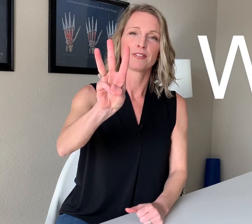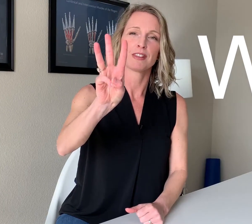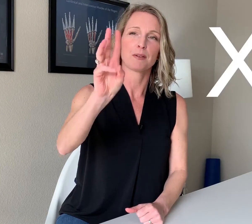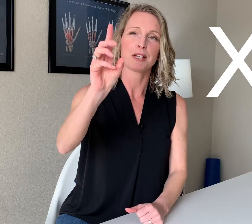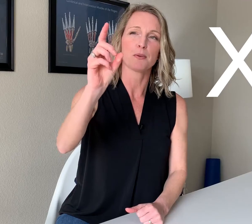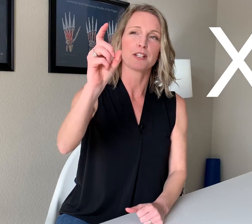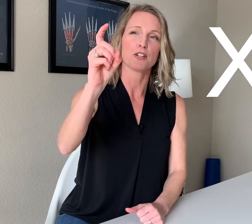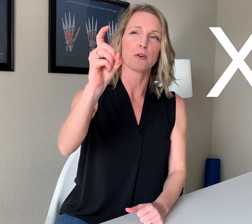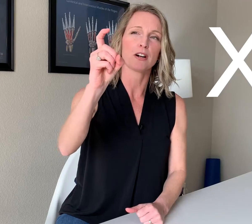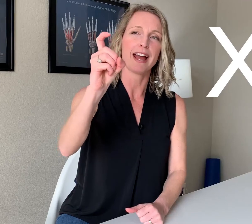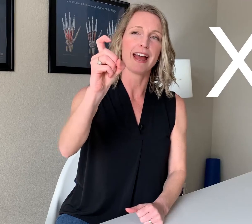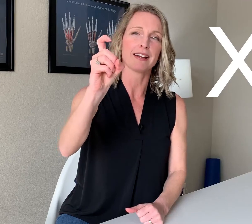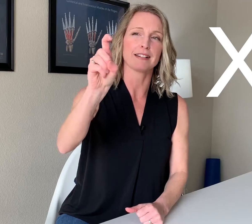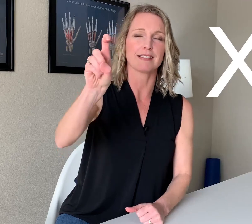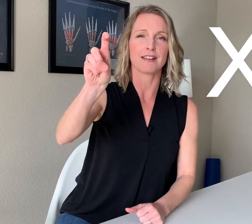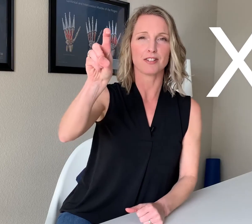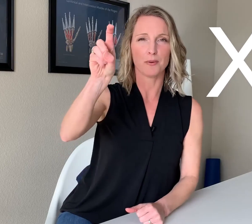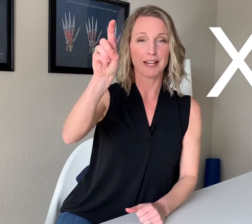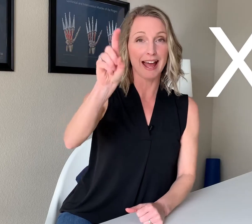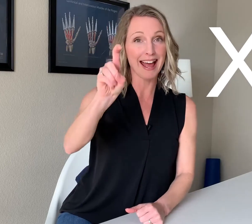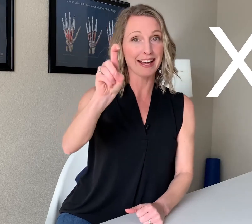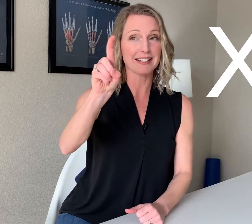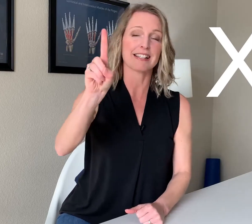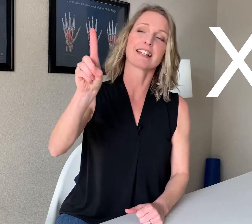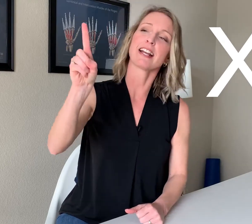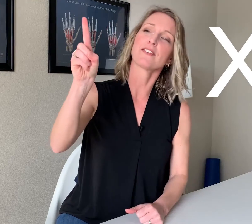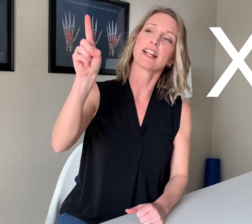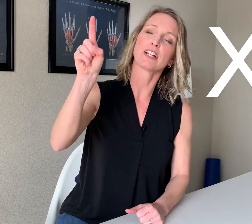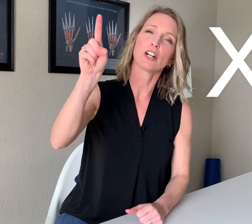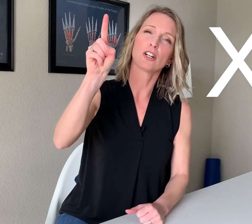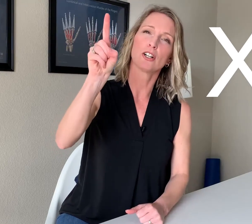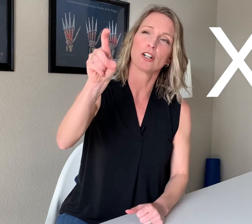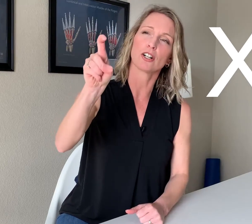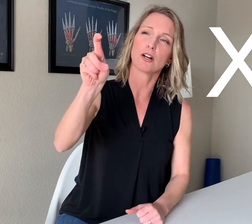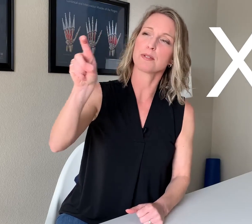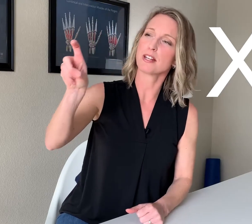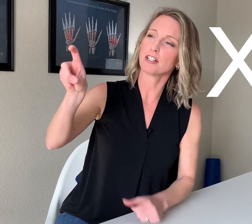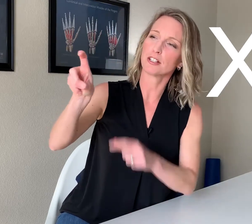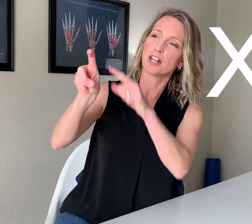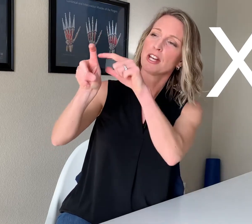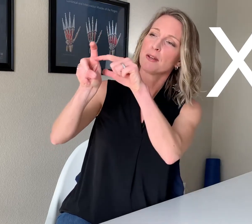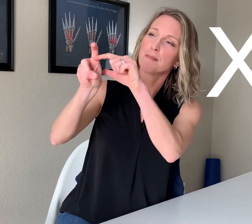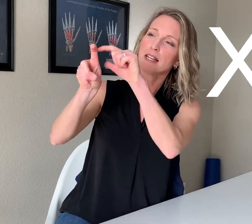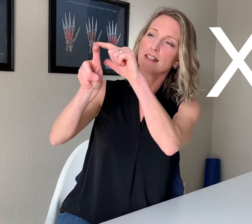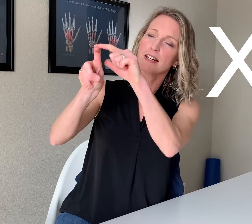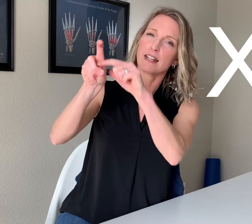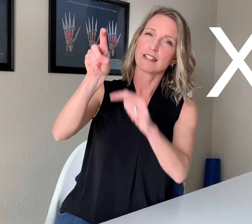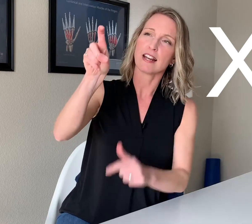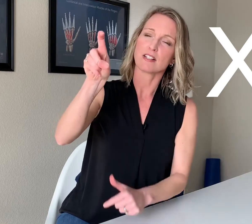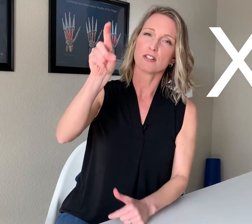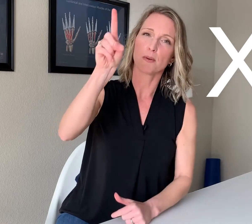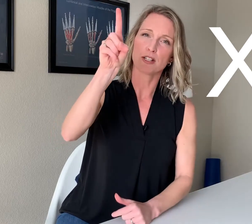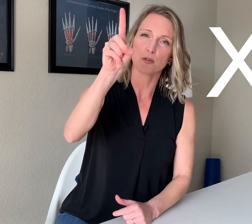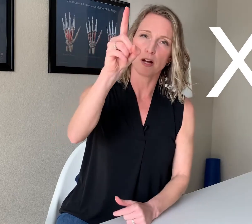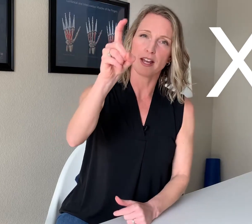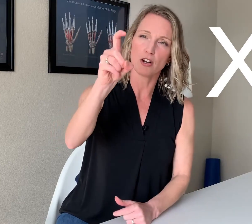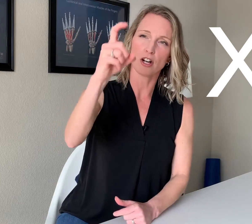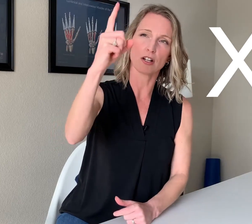Then we go into our X. So an X is kind of like a hook, almost like you're making that index go into a hook.